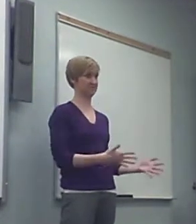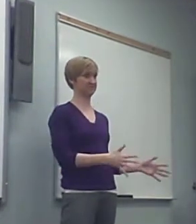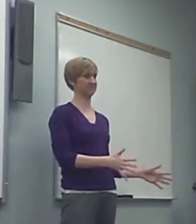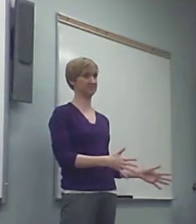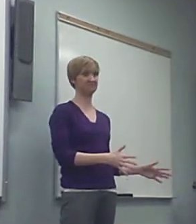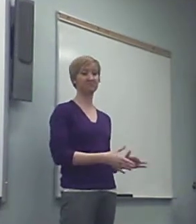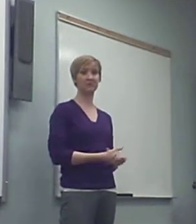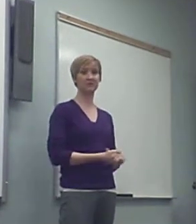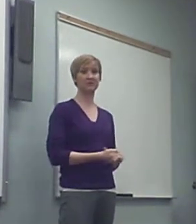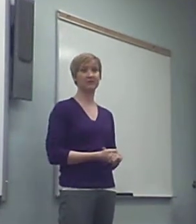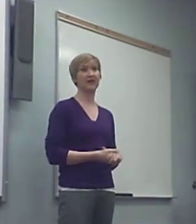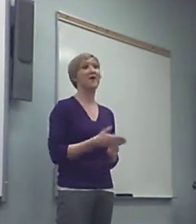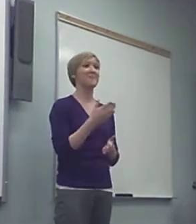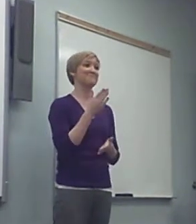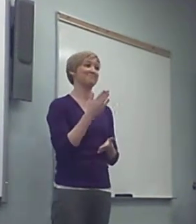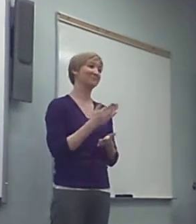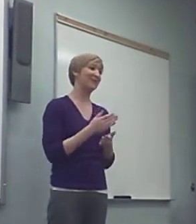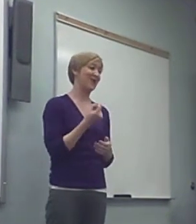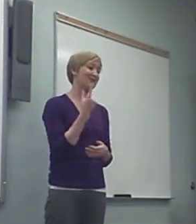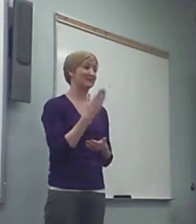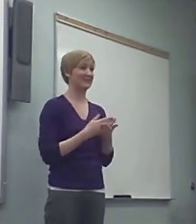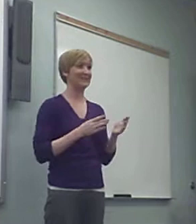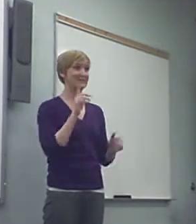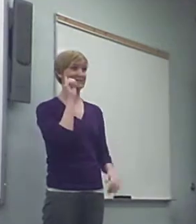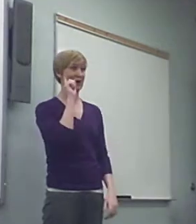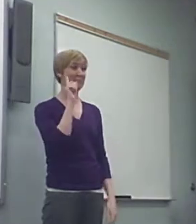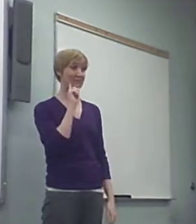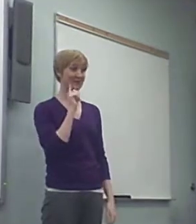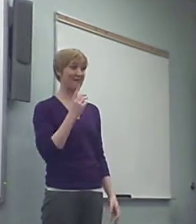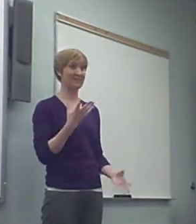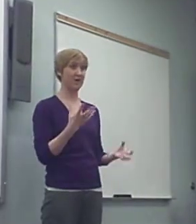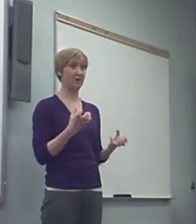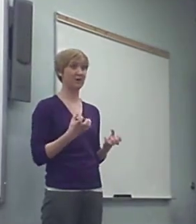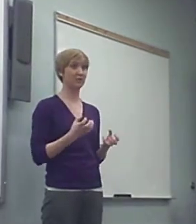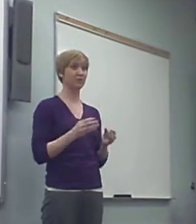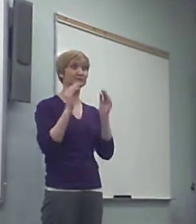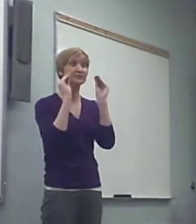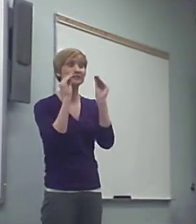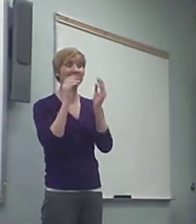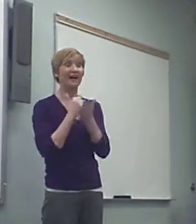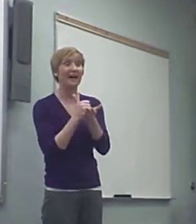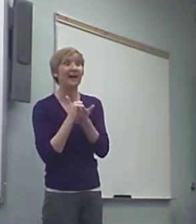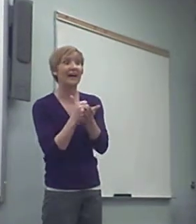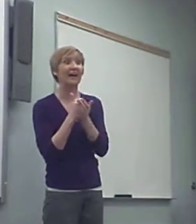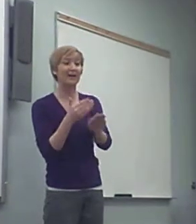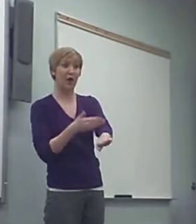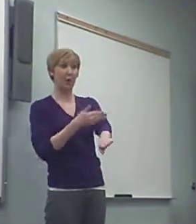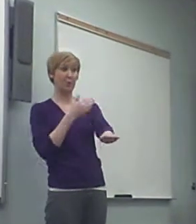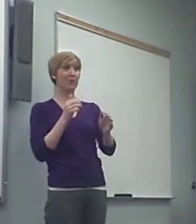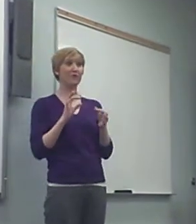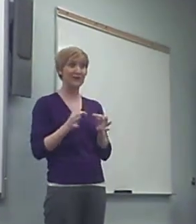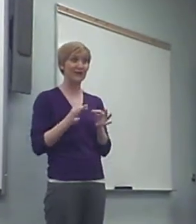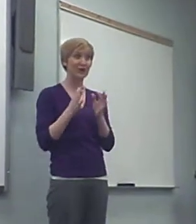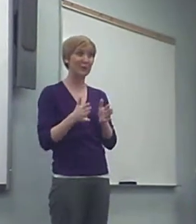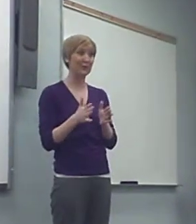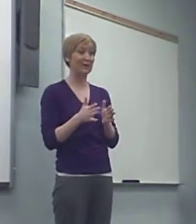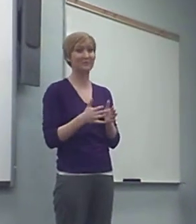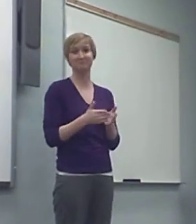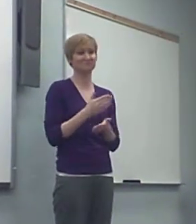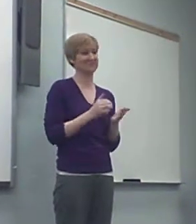want to gush all over you, and some people are really interested in growing. You know, and that's the variety that you work with. So